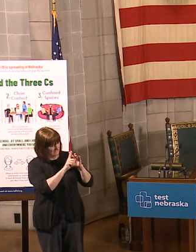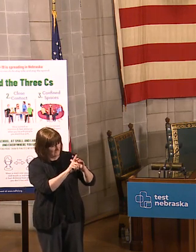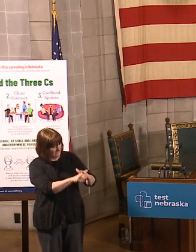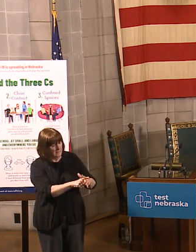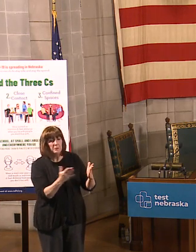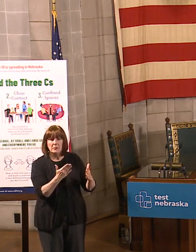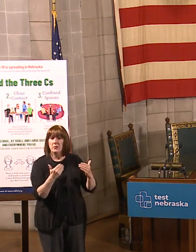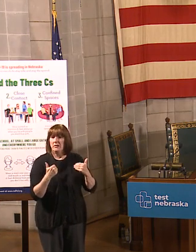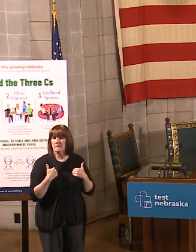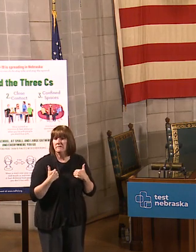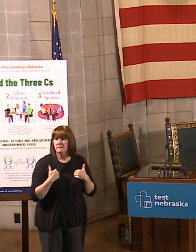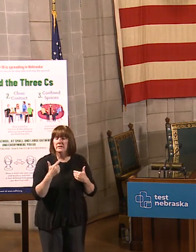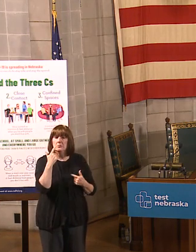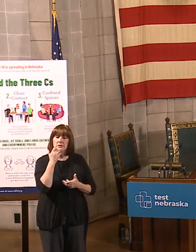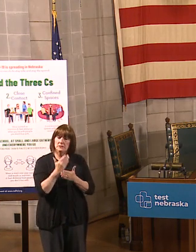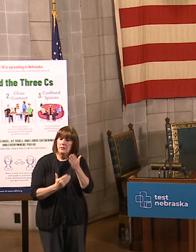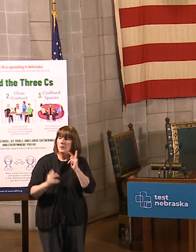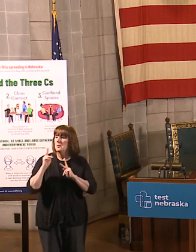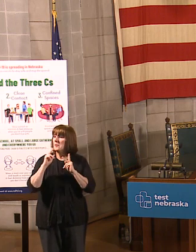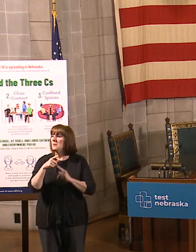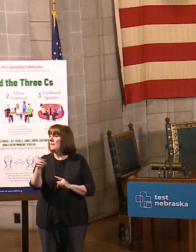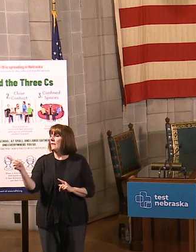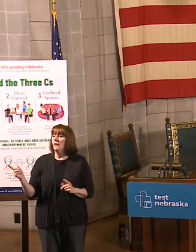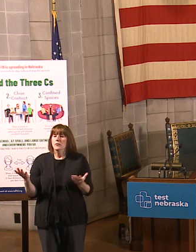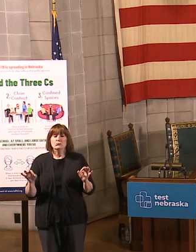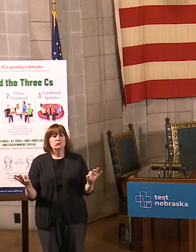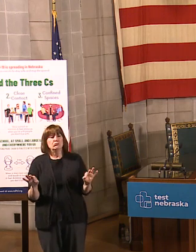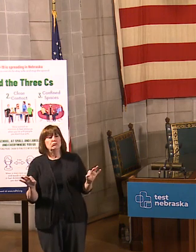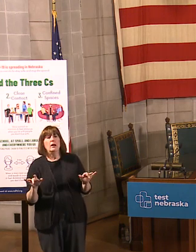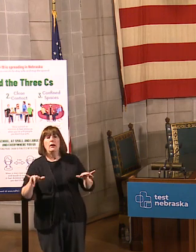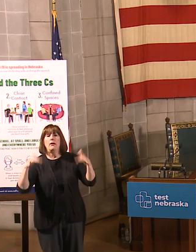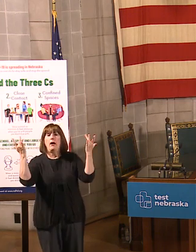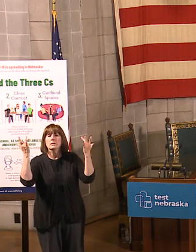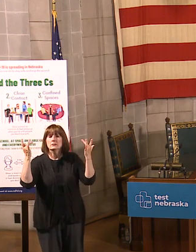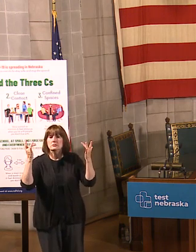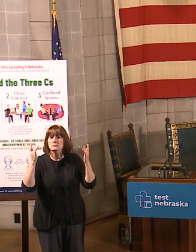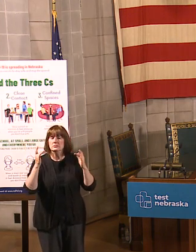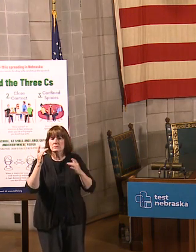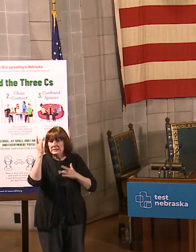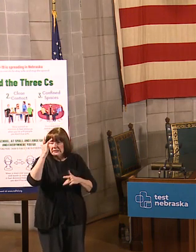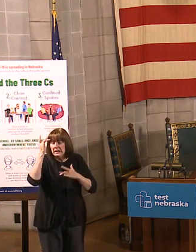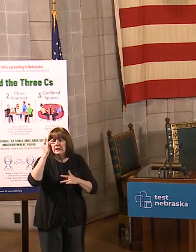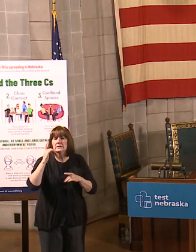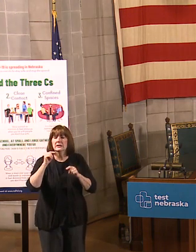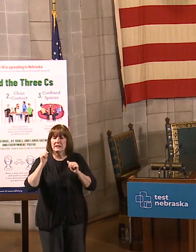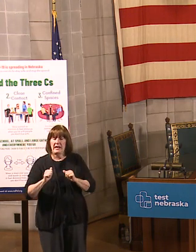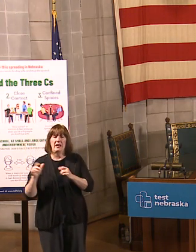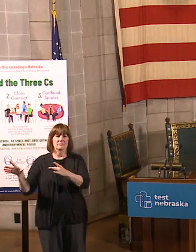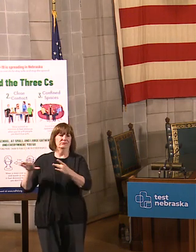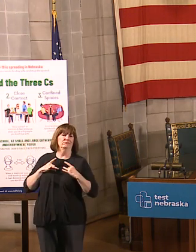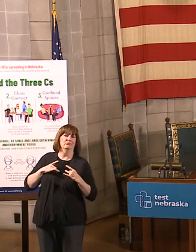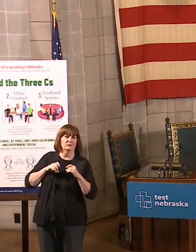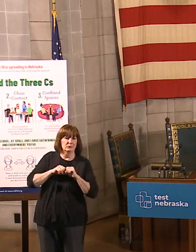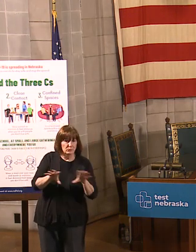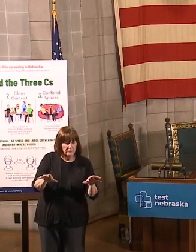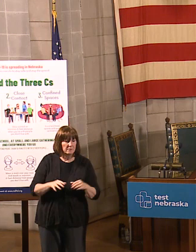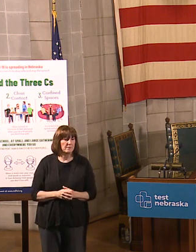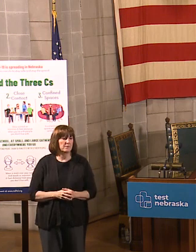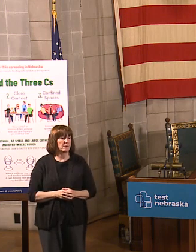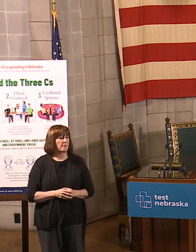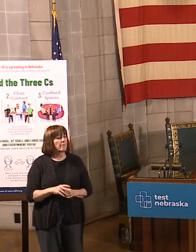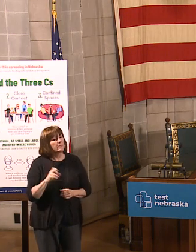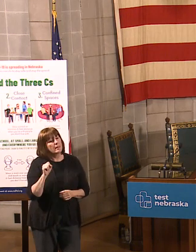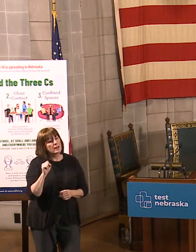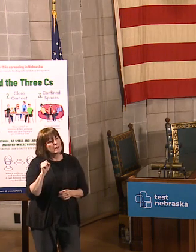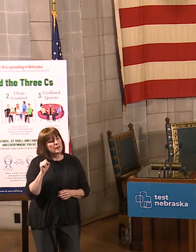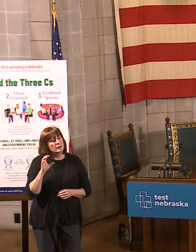spread through people who maybe don't have very mild symptoms, but say, just got sinuses or something, so I'm going to go out.